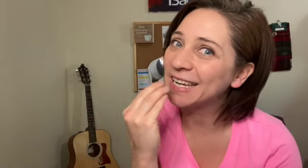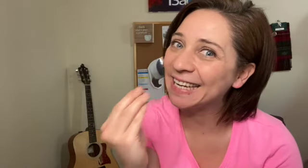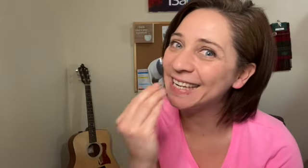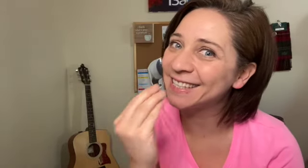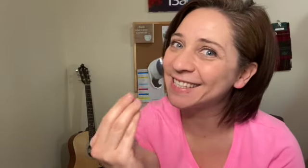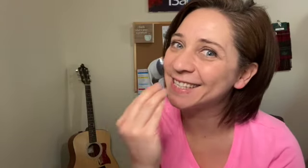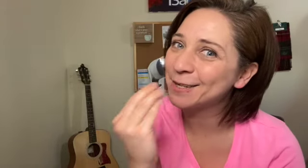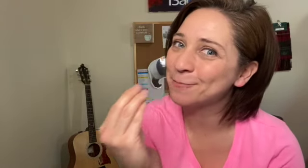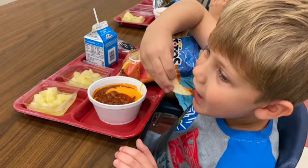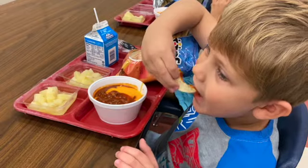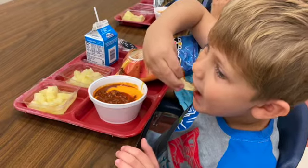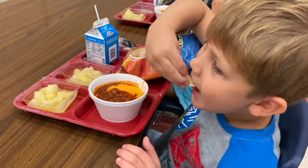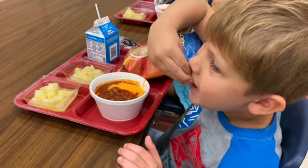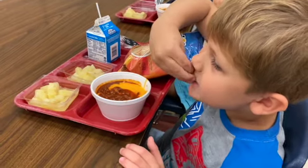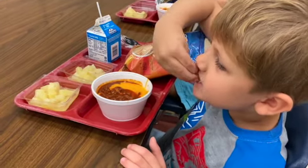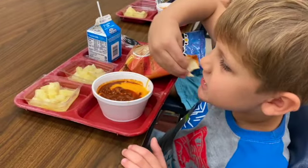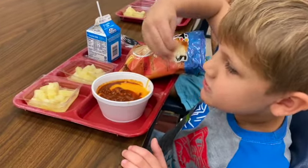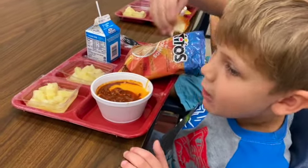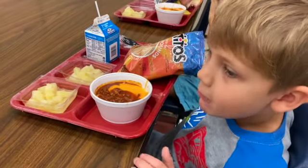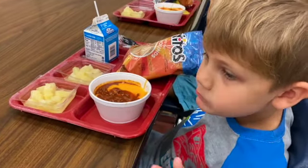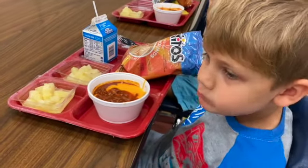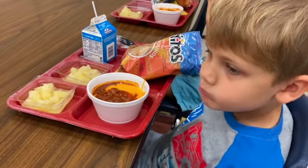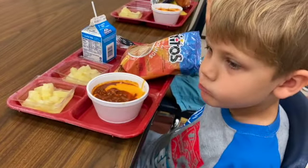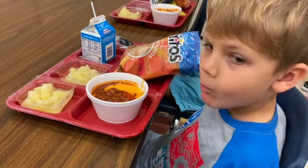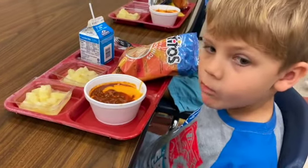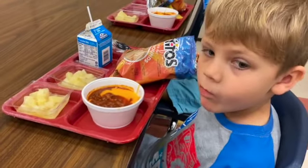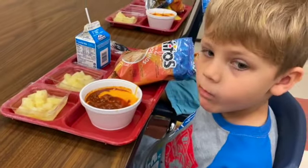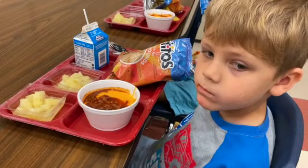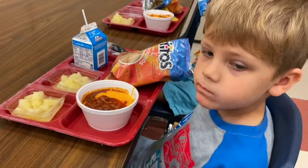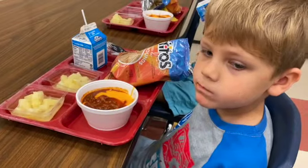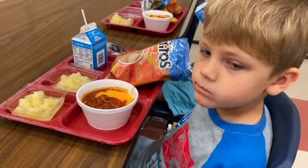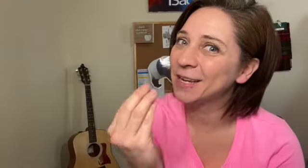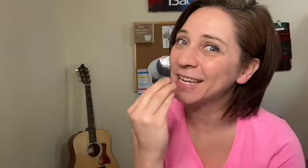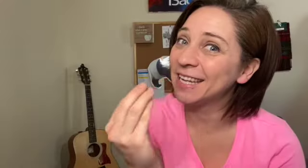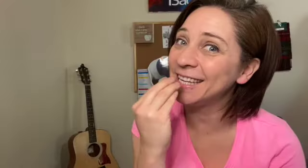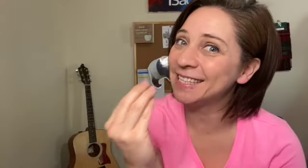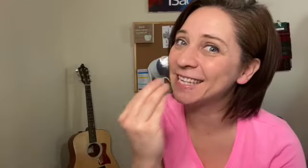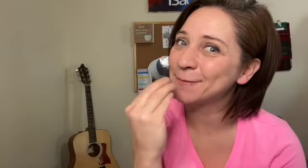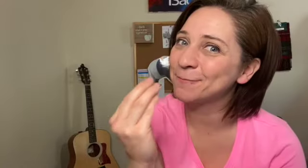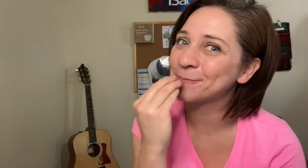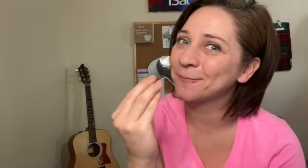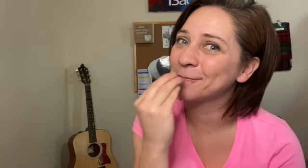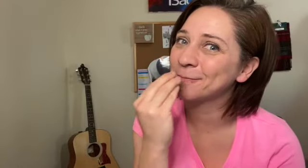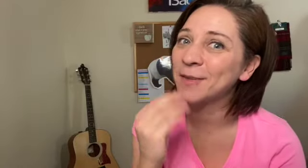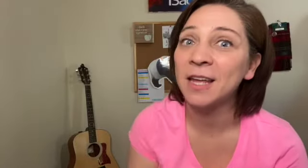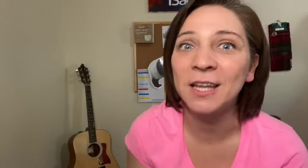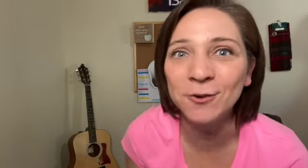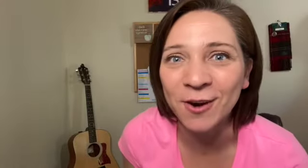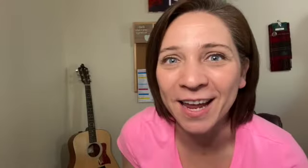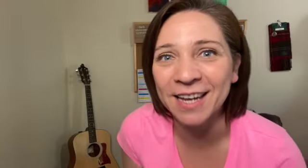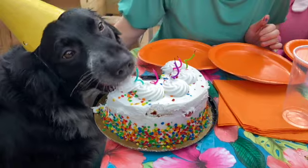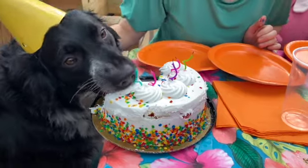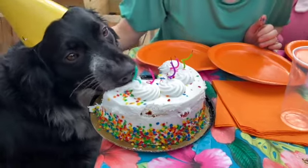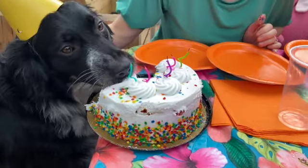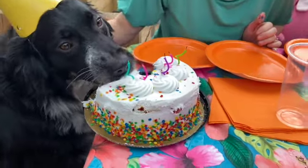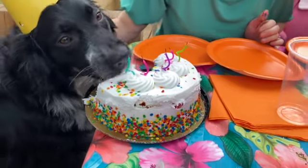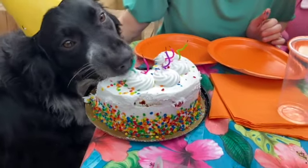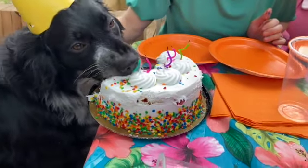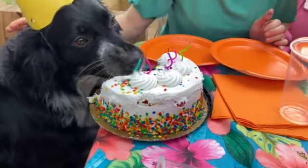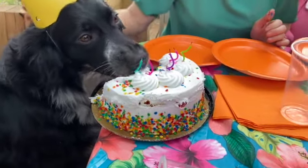Eat. He eats in the cafeteria. Eat. You try it. The